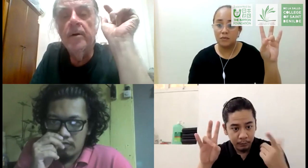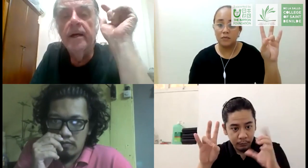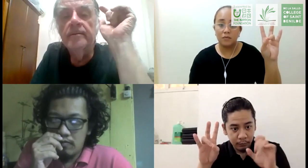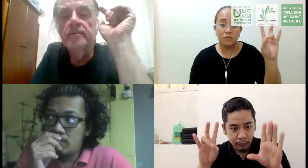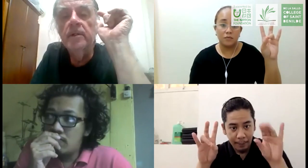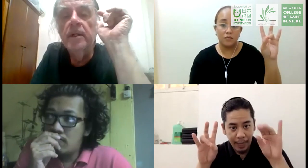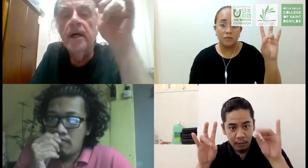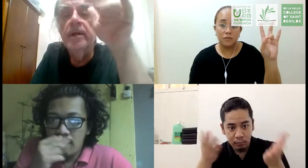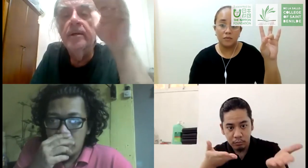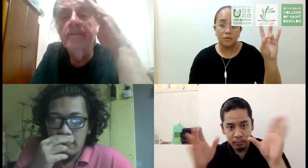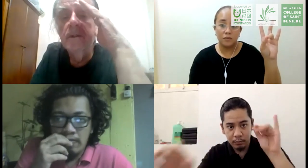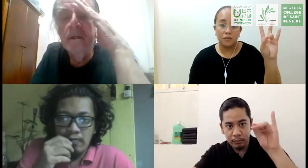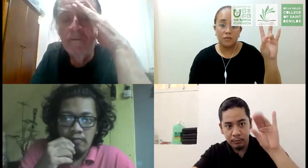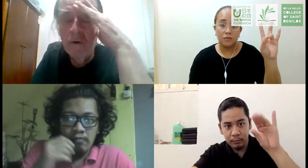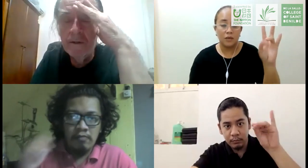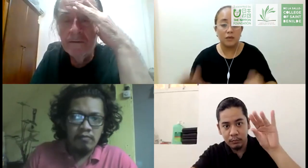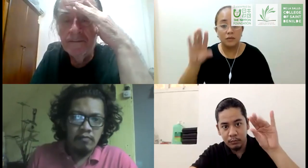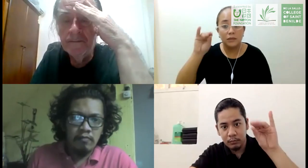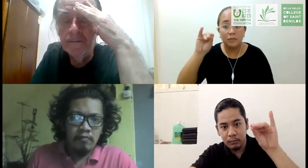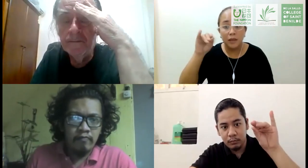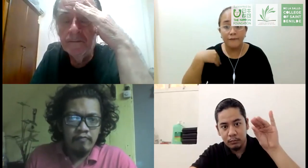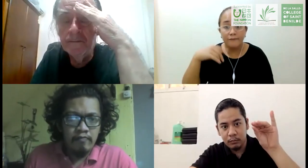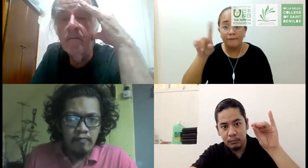Okay. Yami, I have a question.